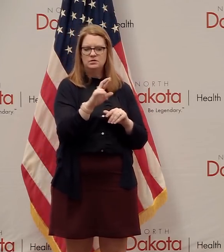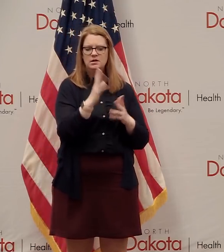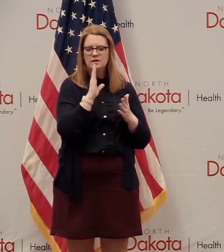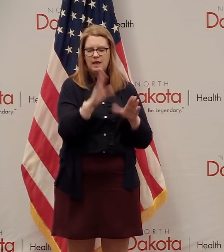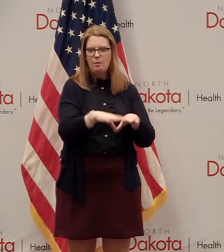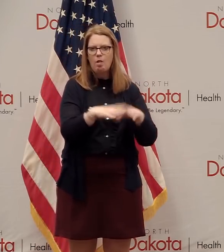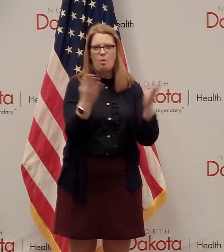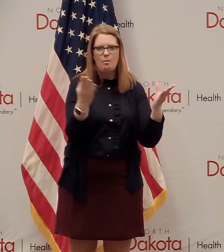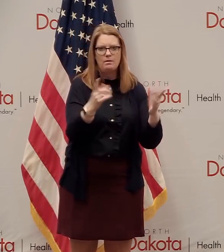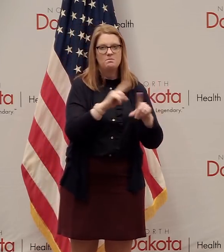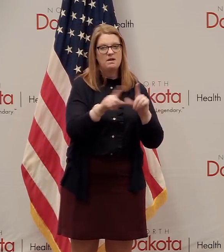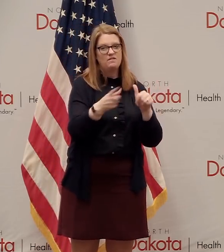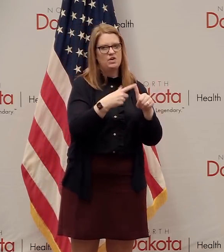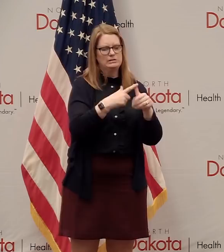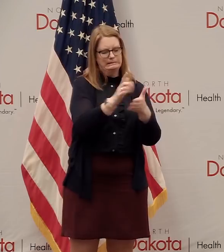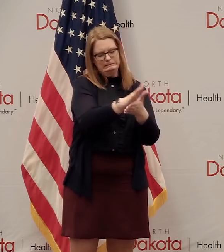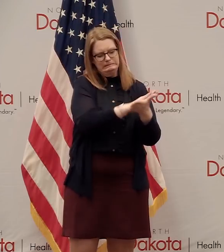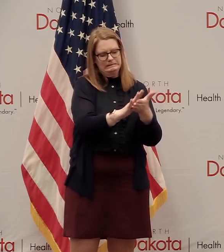reopening.